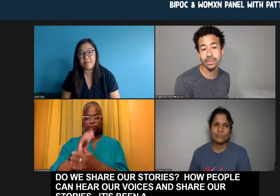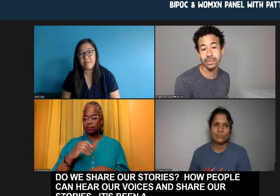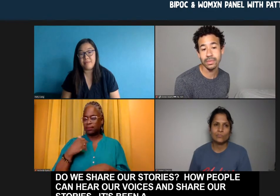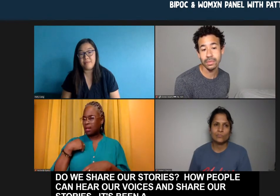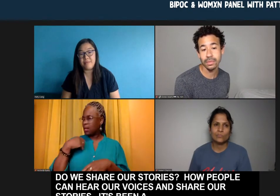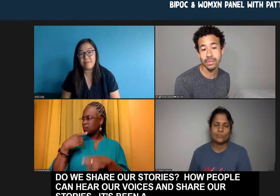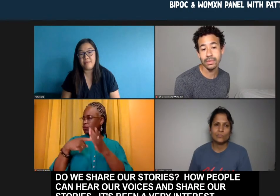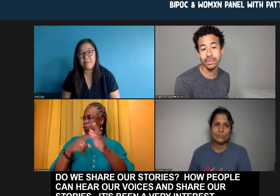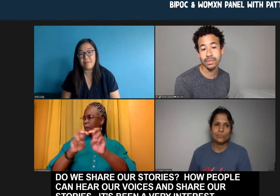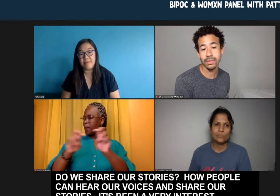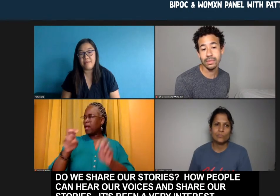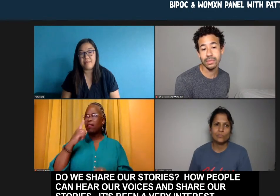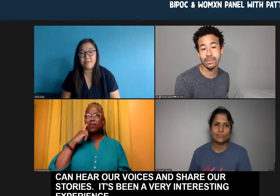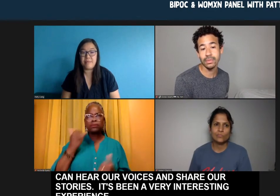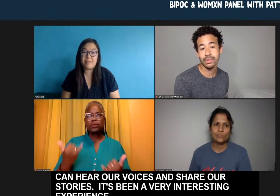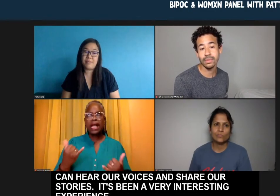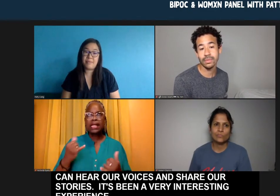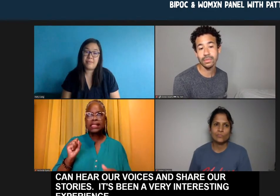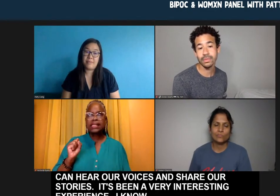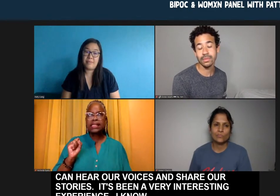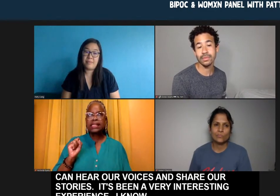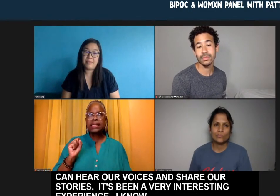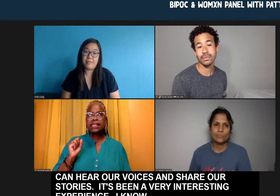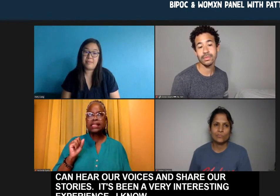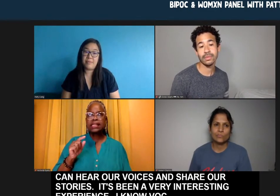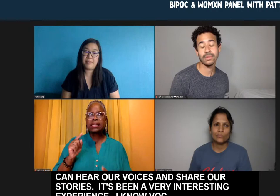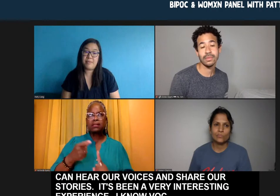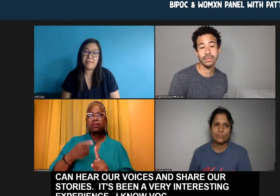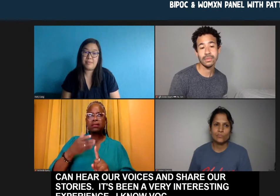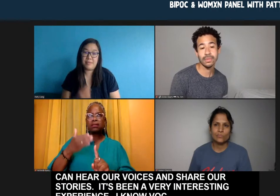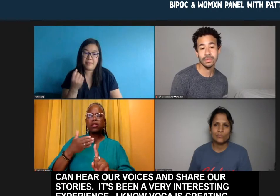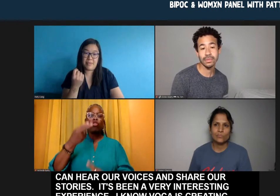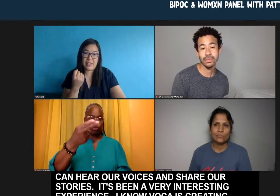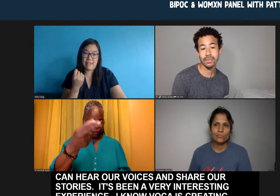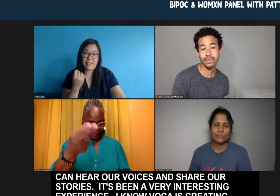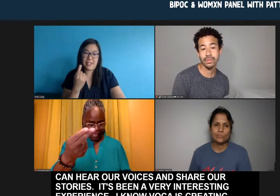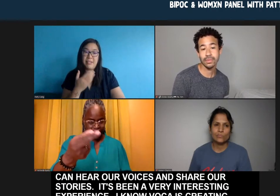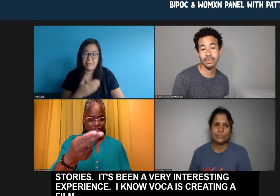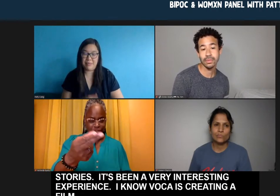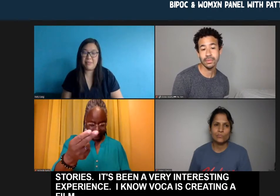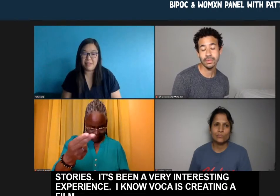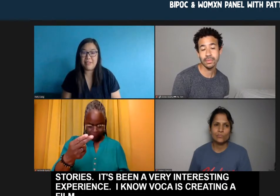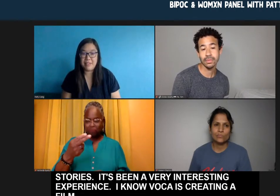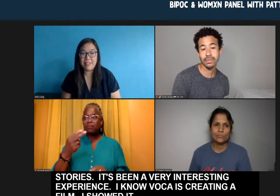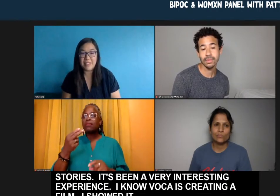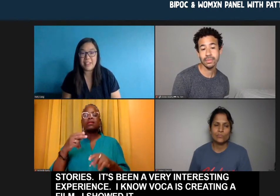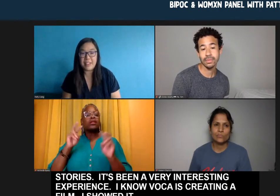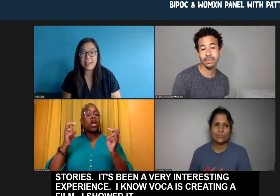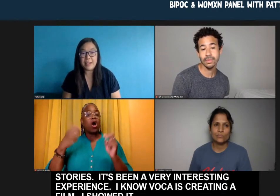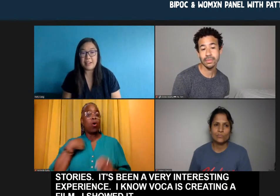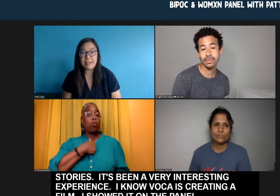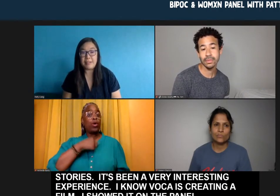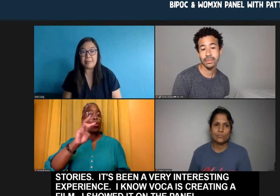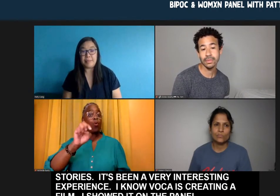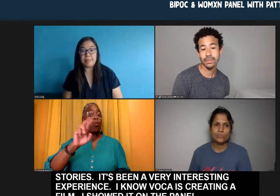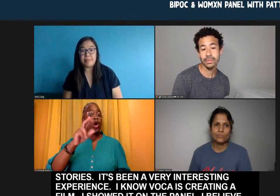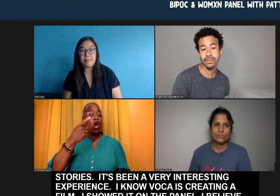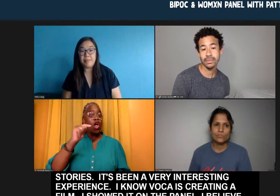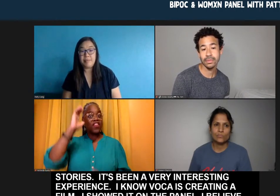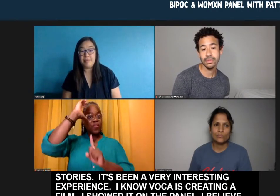that VOCA is creating a film. I showed it on the panel, I believe today, but I'm sorry, it was on Thursday. It's called